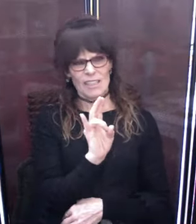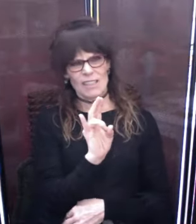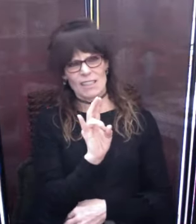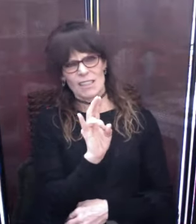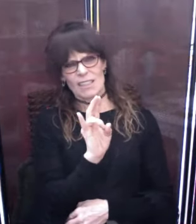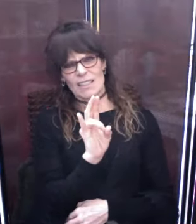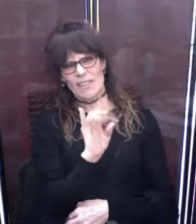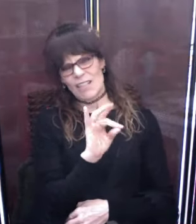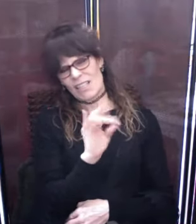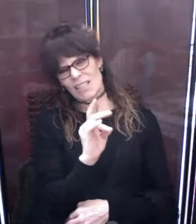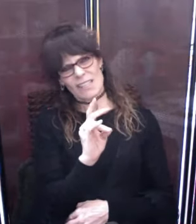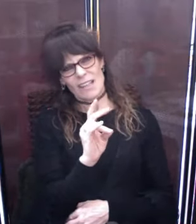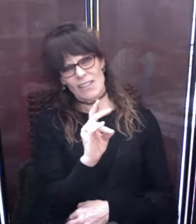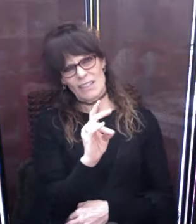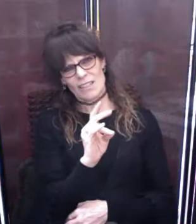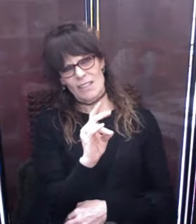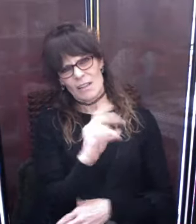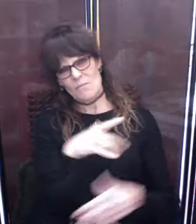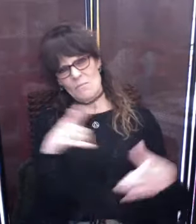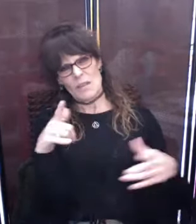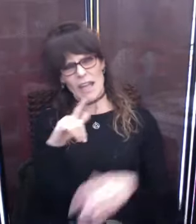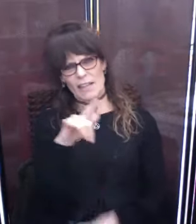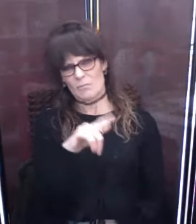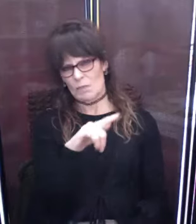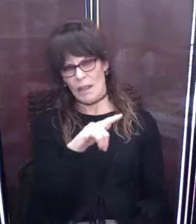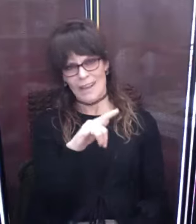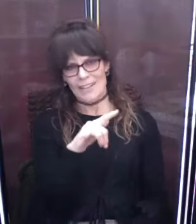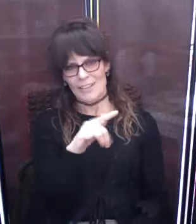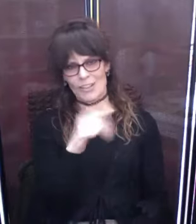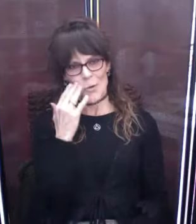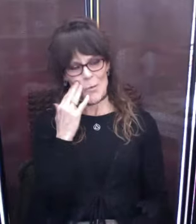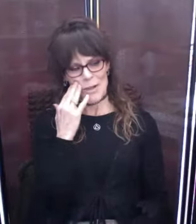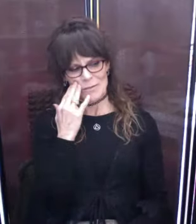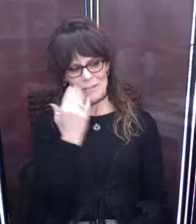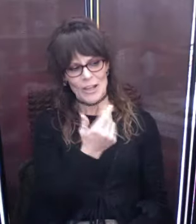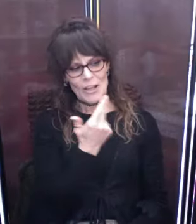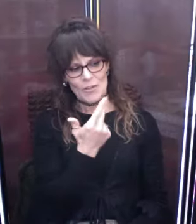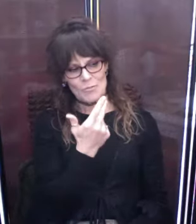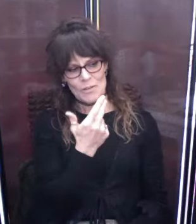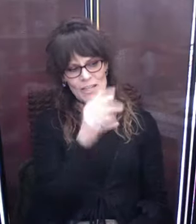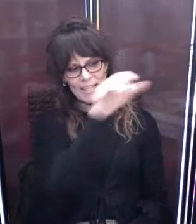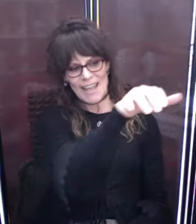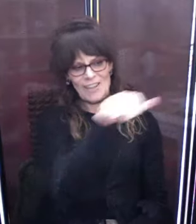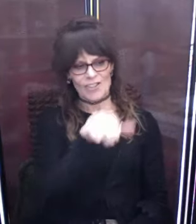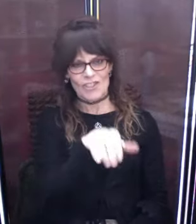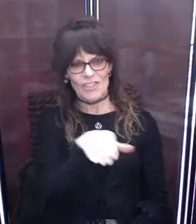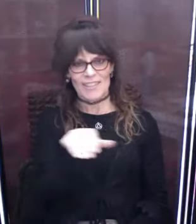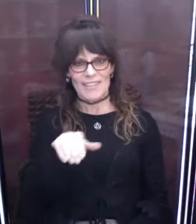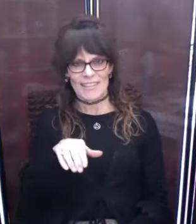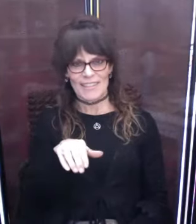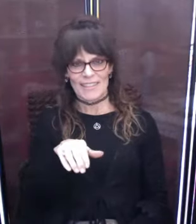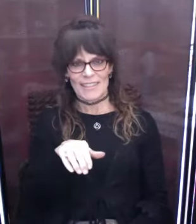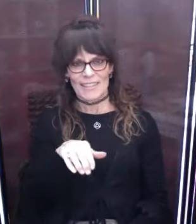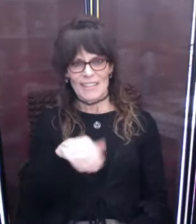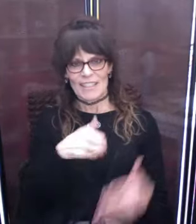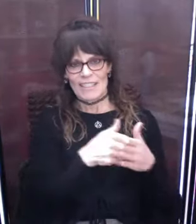787, maybe, I don't know, big ass plane. One of the ones with like 3 sections, like seats near the windows, but then a center